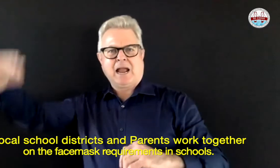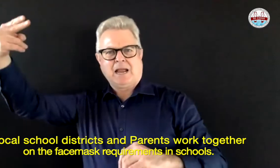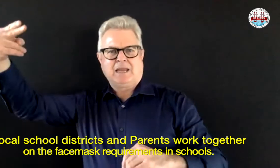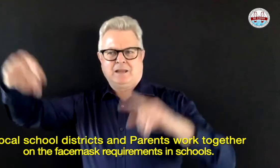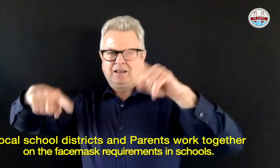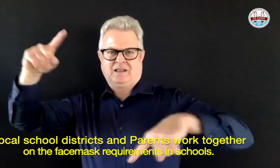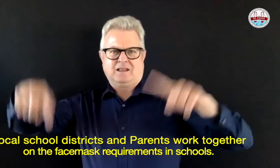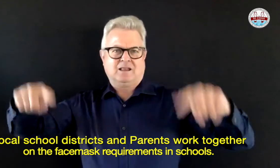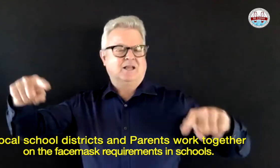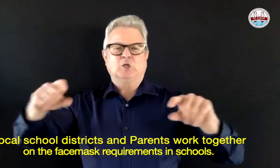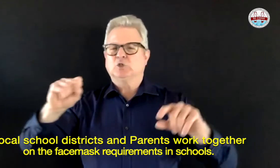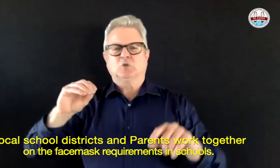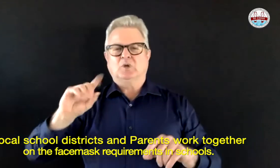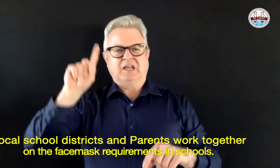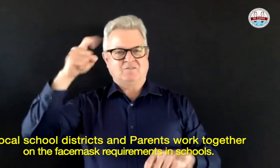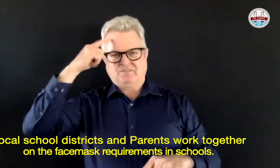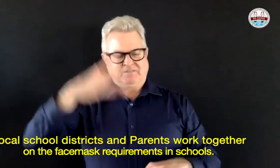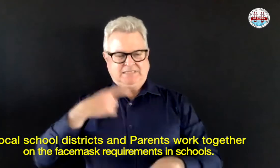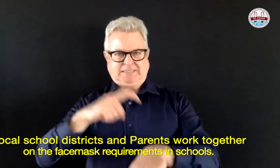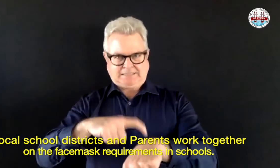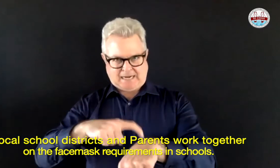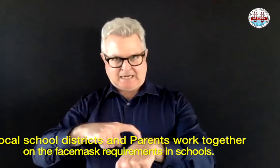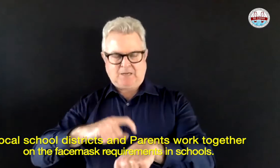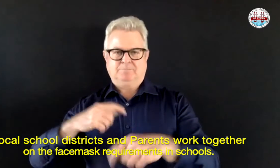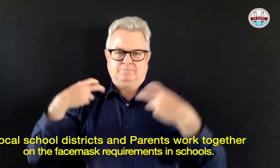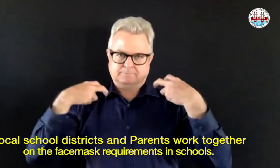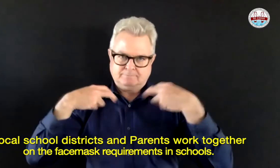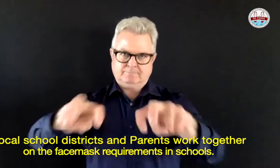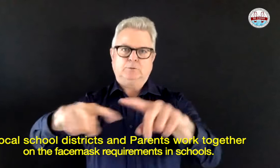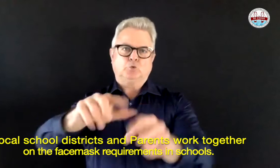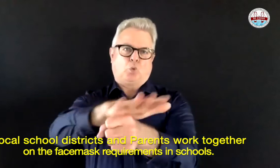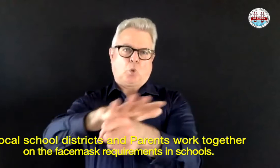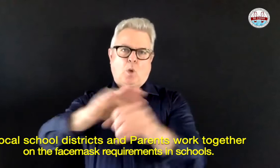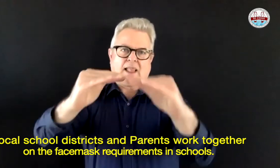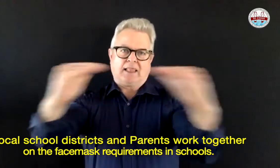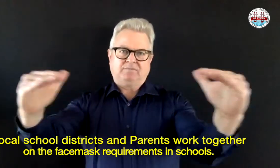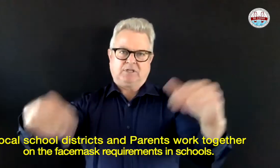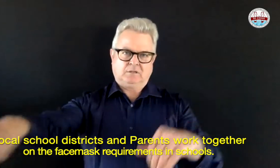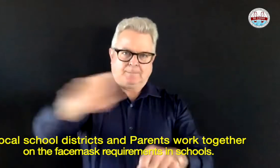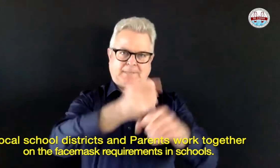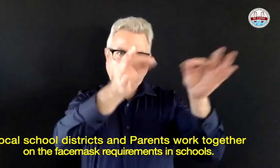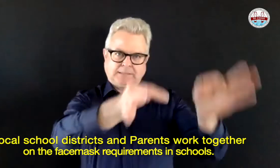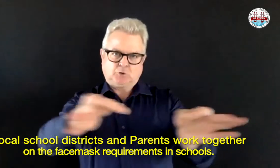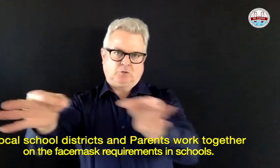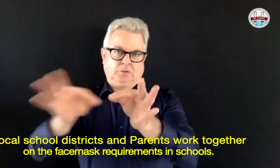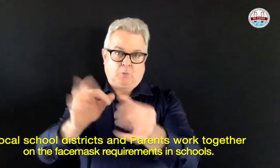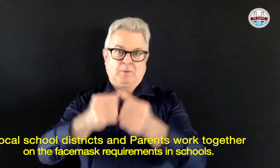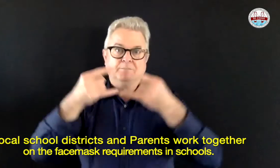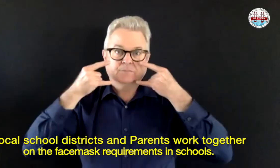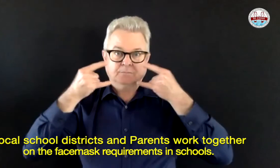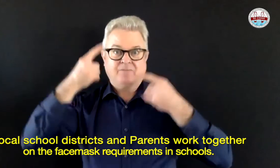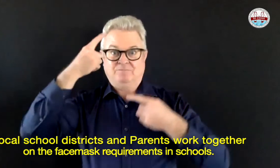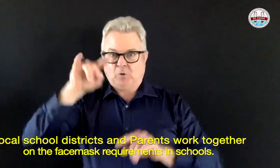other. Some are high and some are low. So therefore they can all not be treated the same. So the decision-making